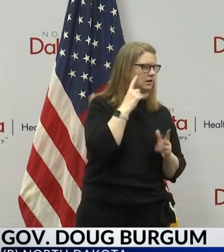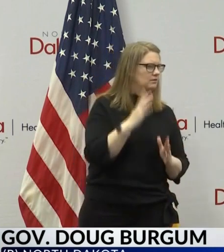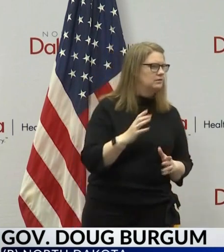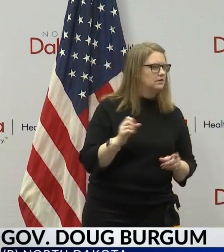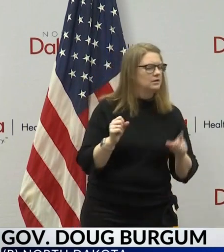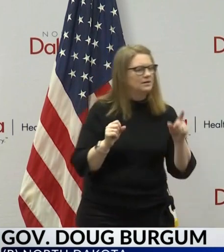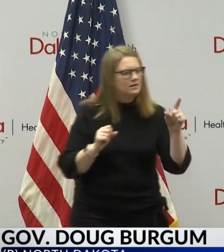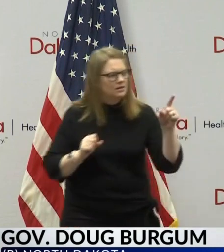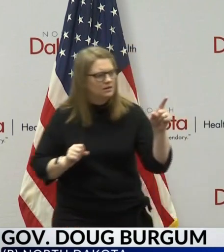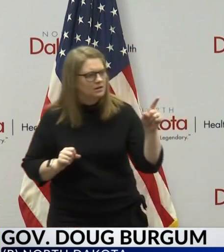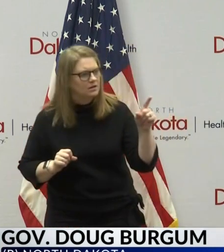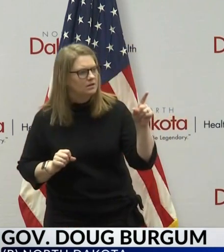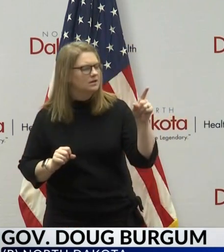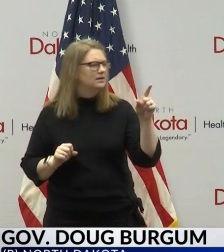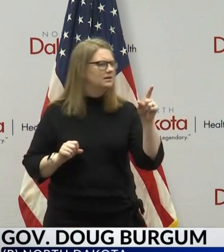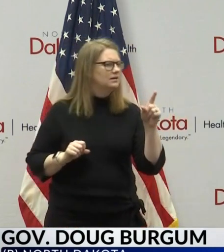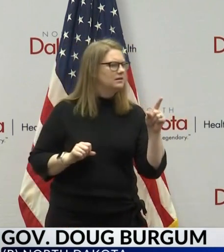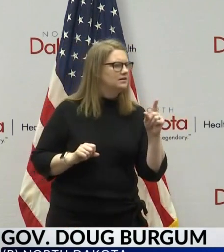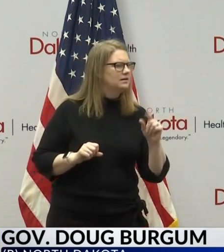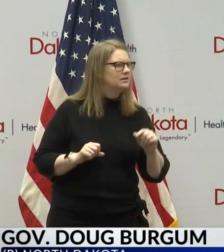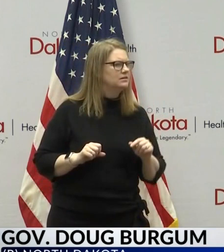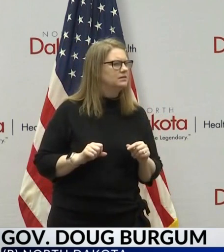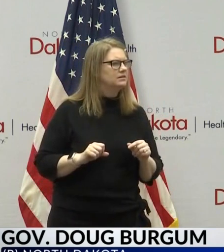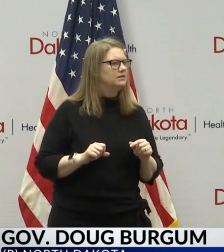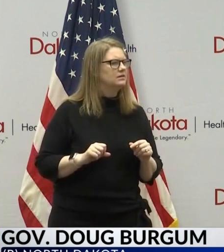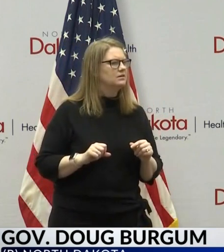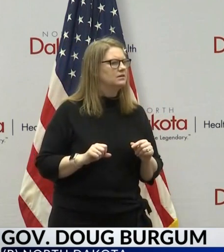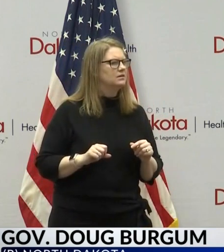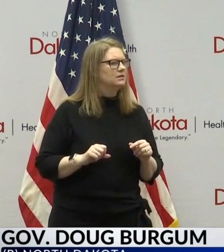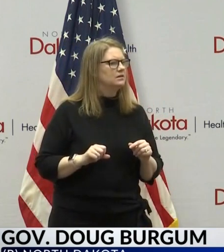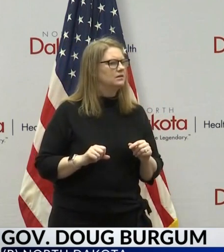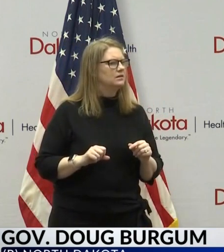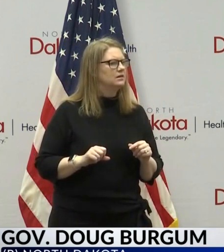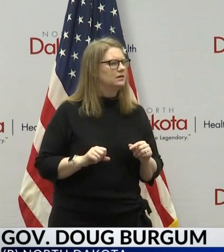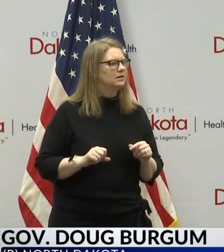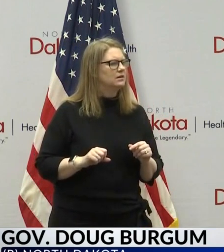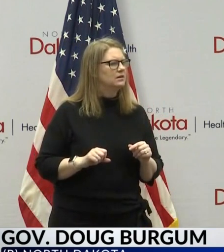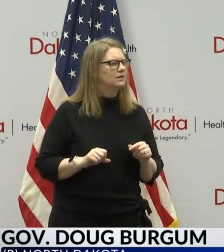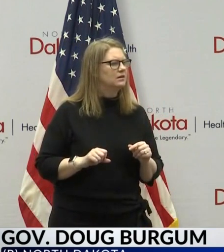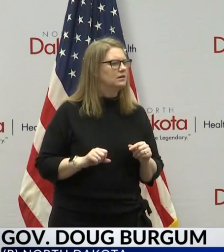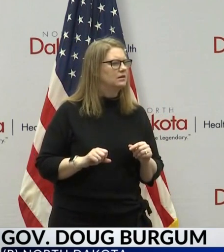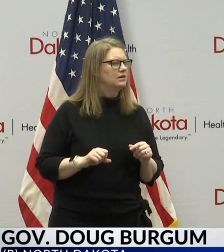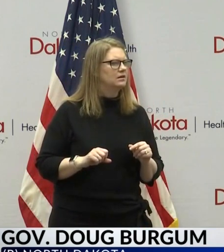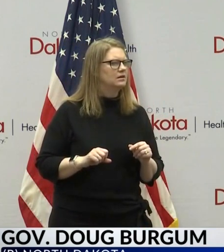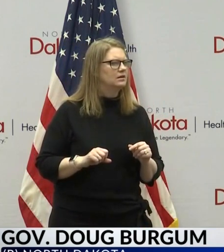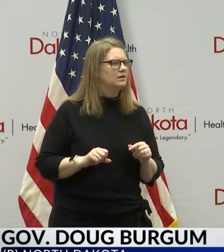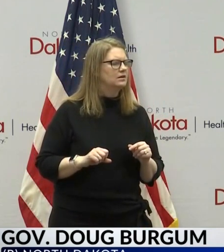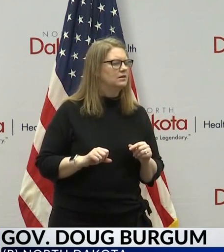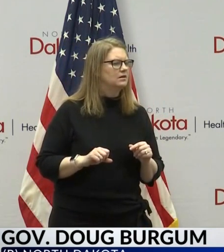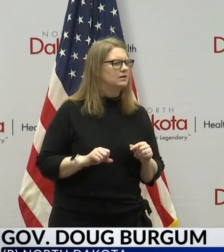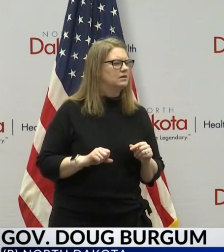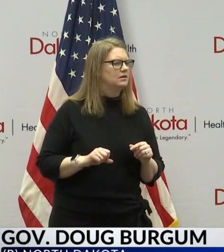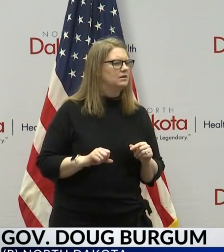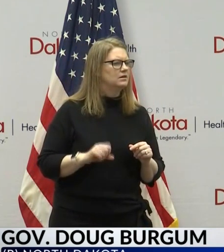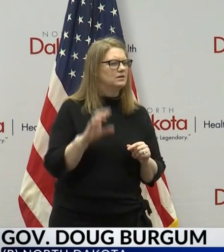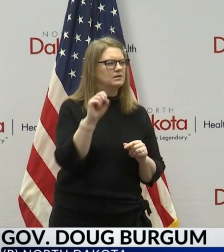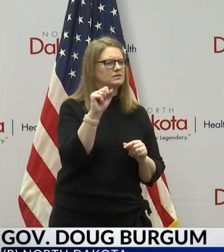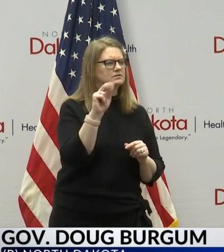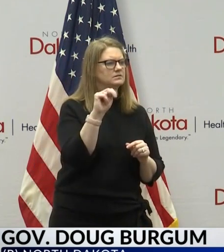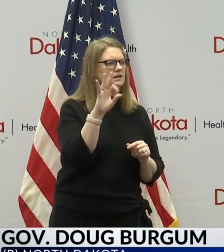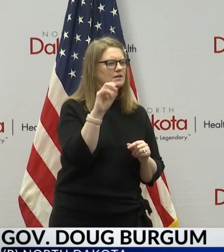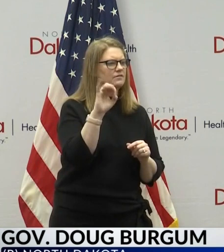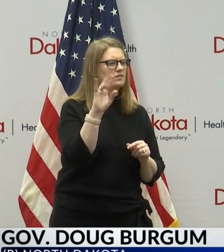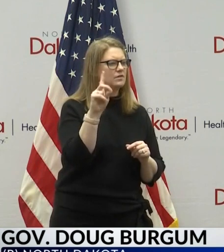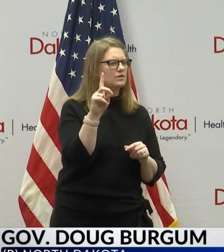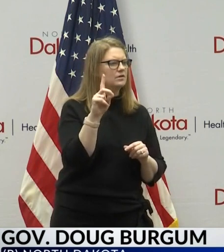Sanford is working on it. Travis, make sure you speak up loud so they can hear you all the way up to this mic up here. Thank you. Announced that they're working on a trial